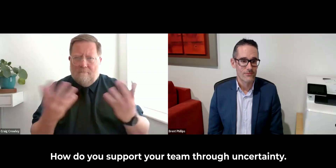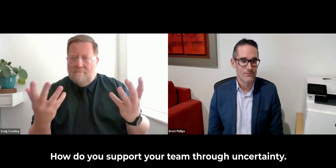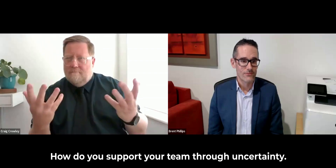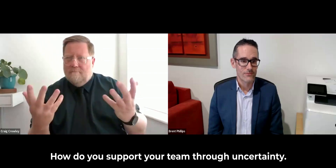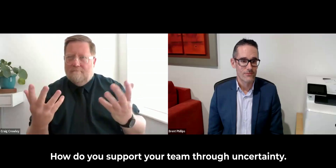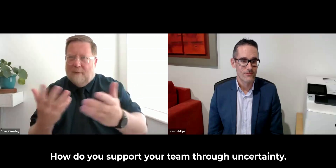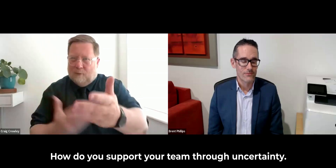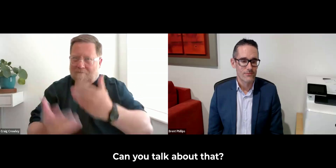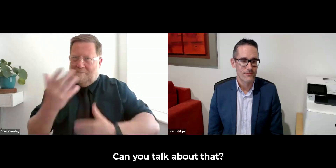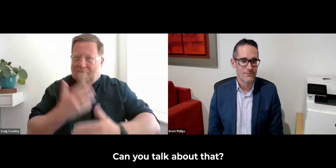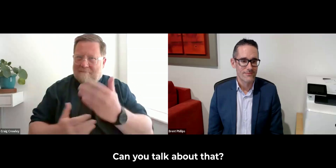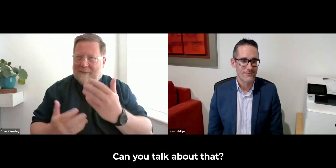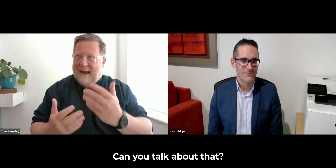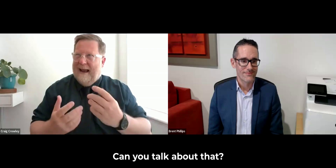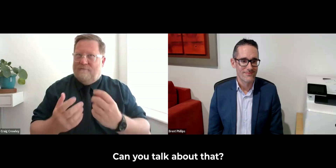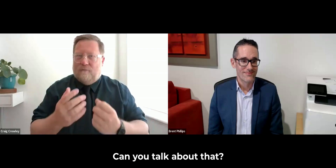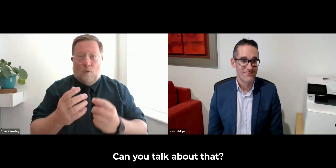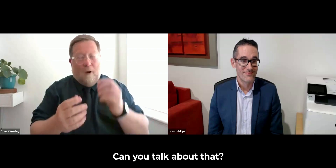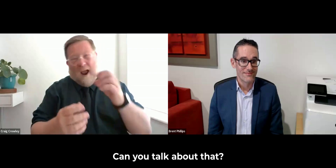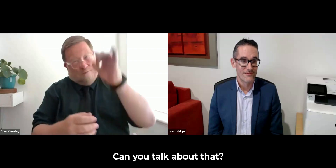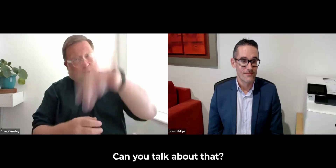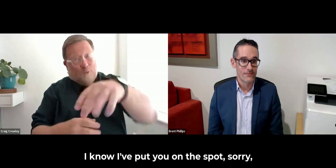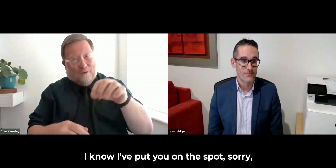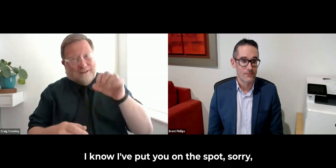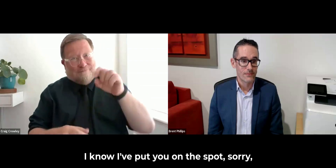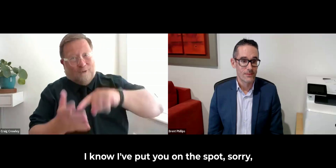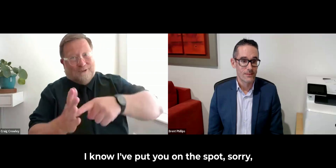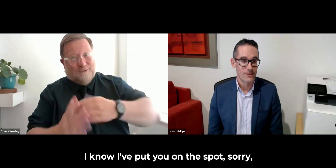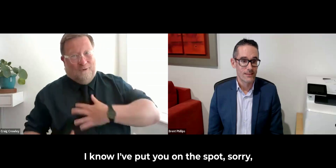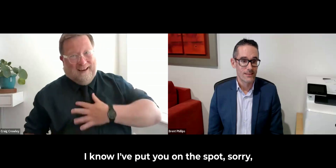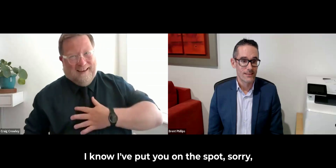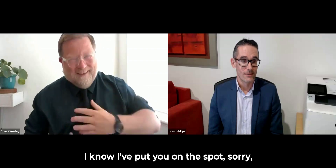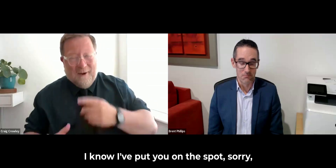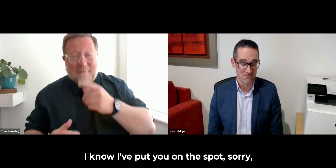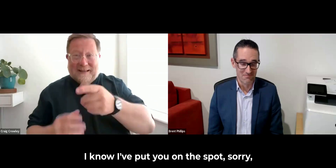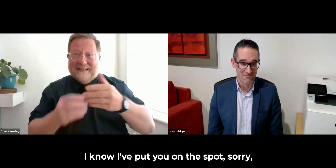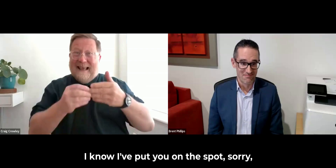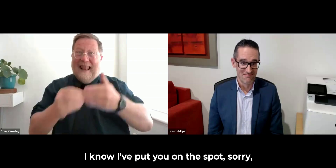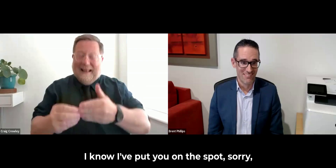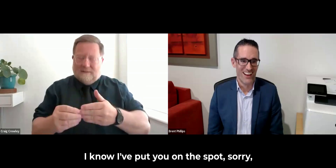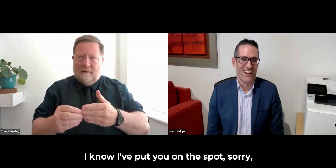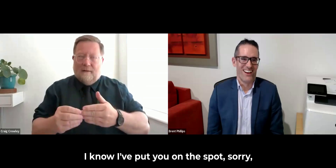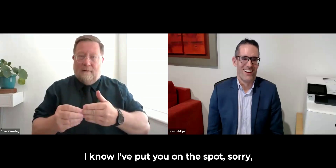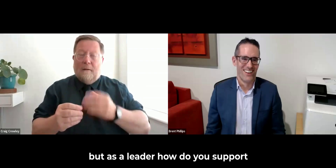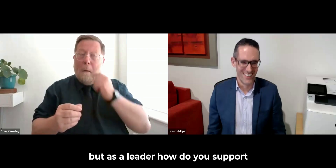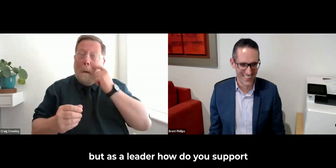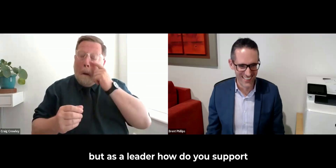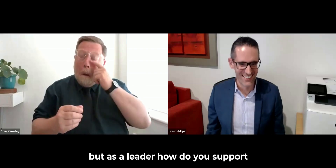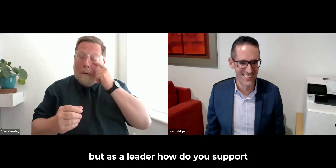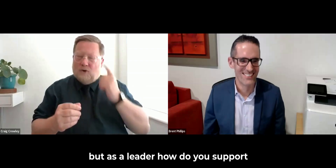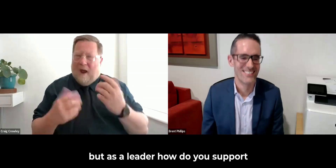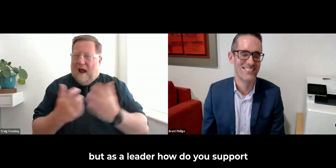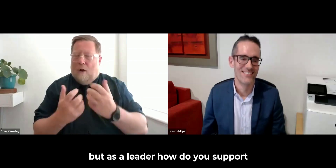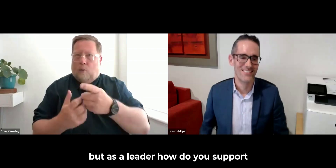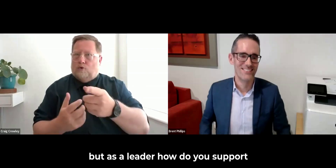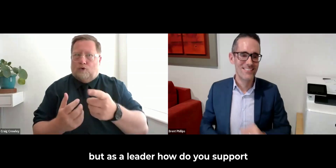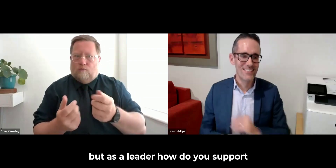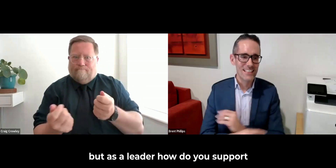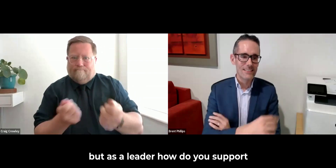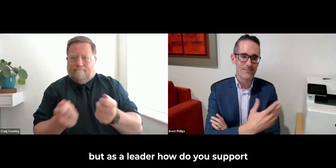uncertainty? Can you talk about that? I know I've put you on the spot, sorry. But as a leader,